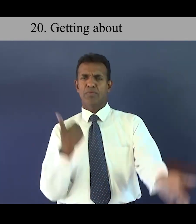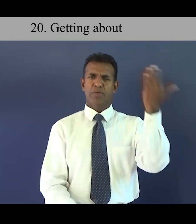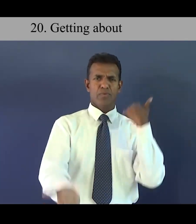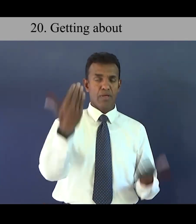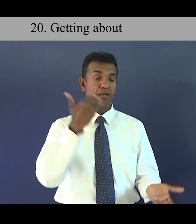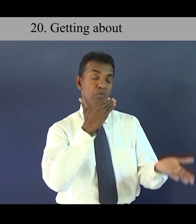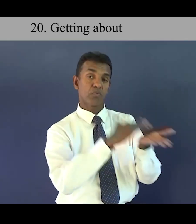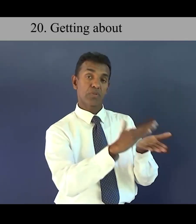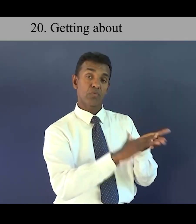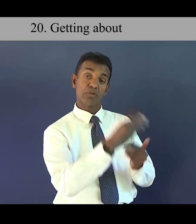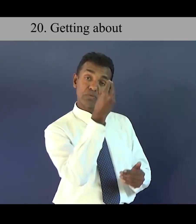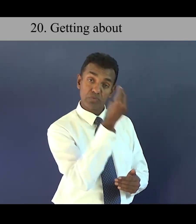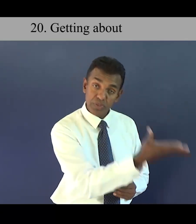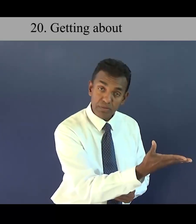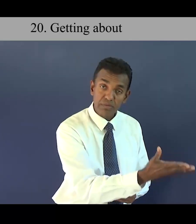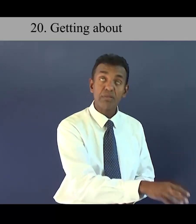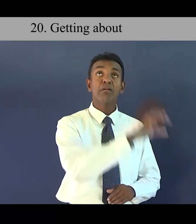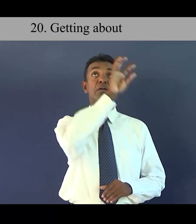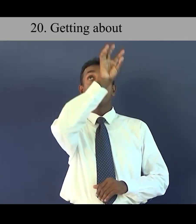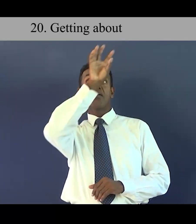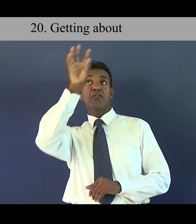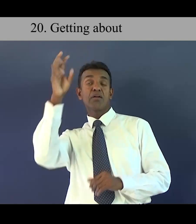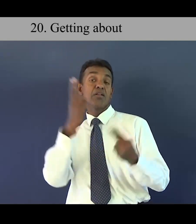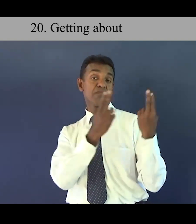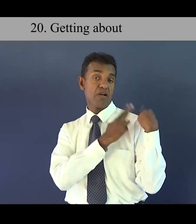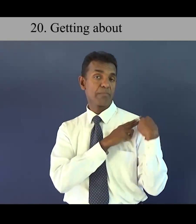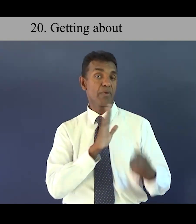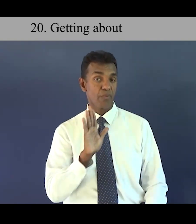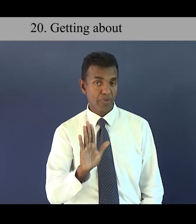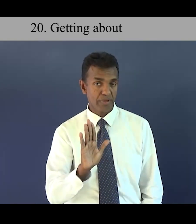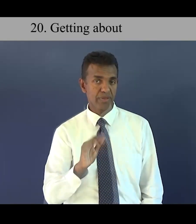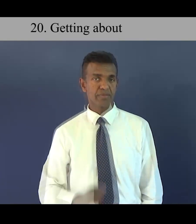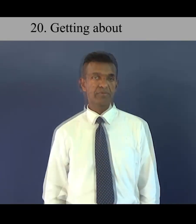Make sure these things don't cost too much.